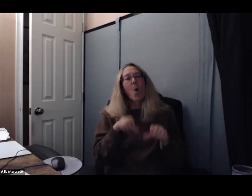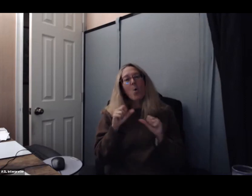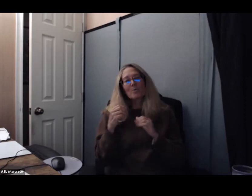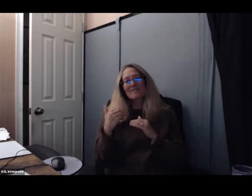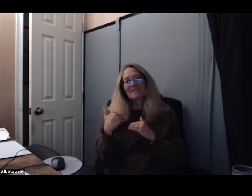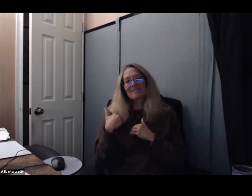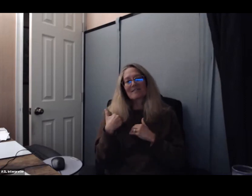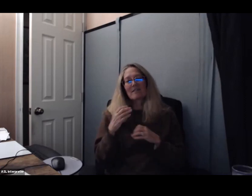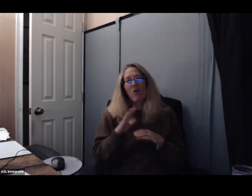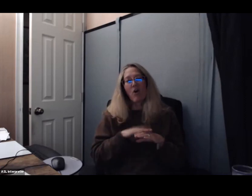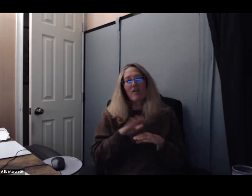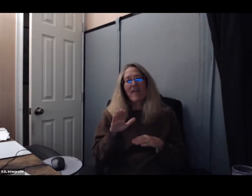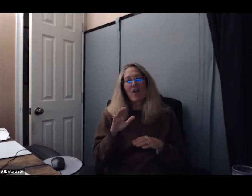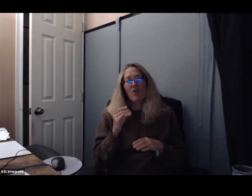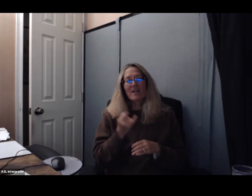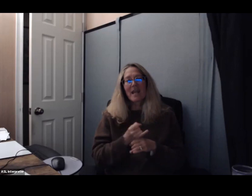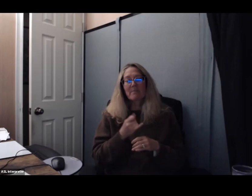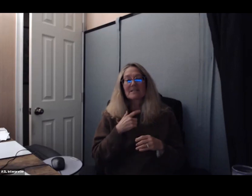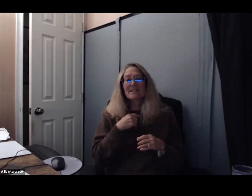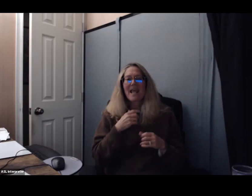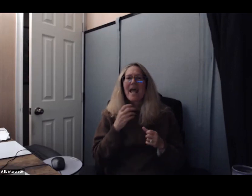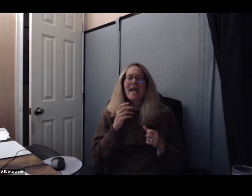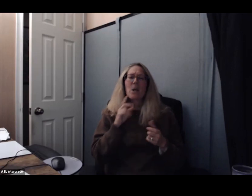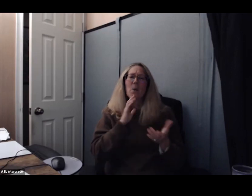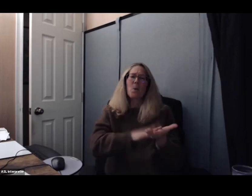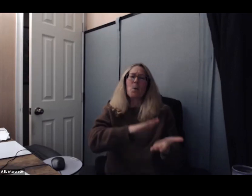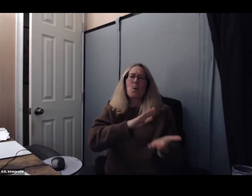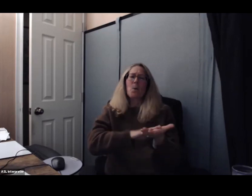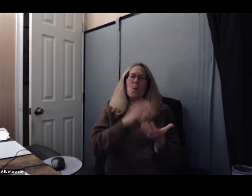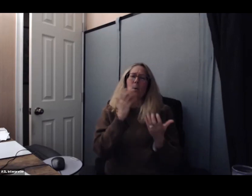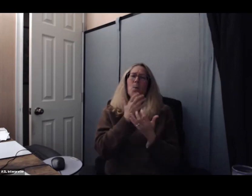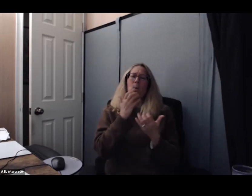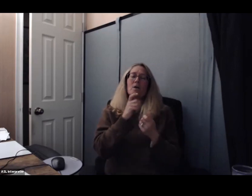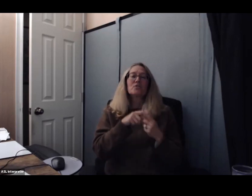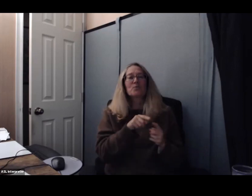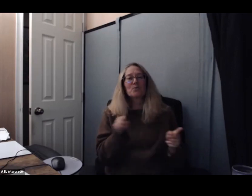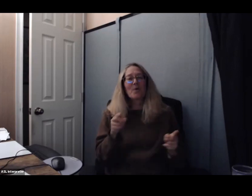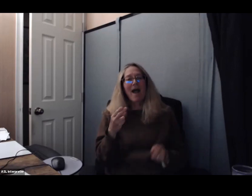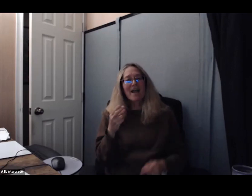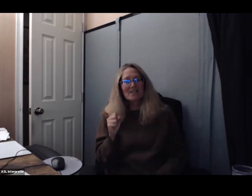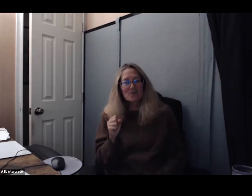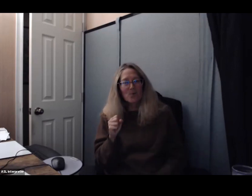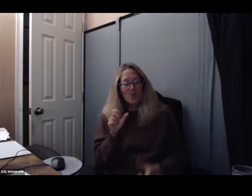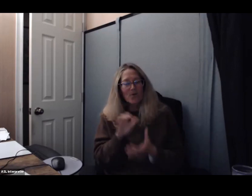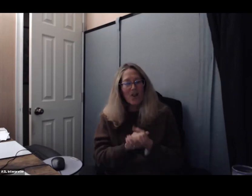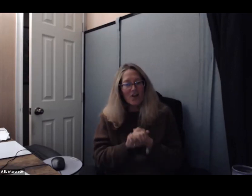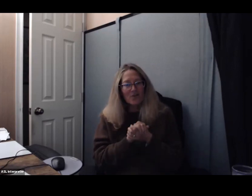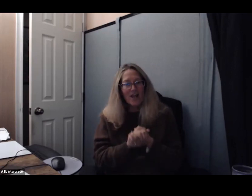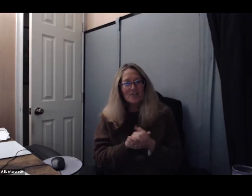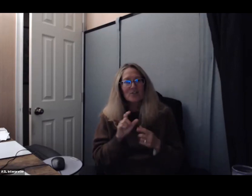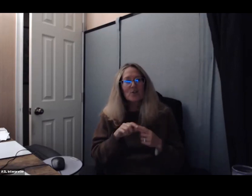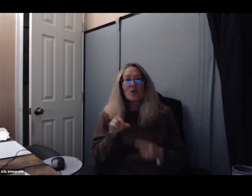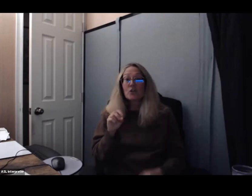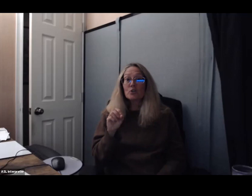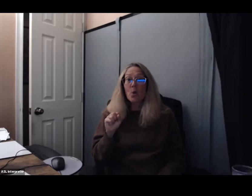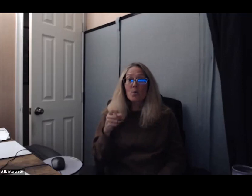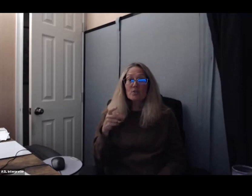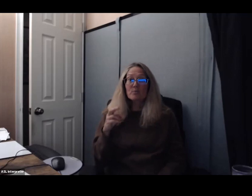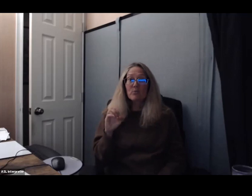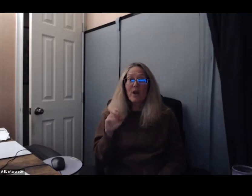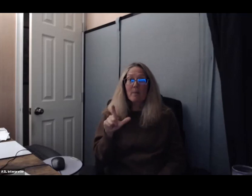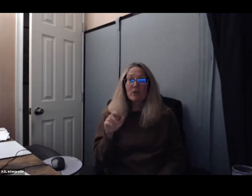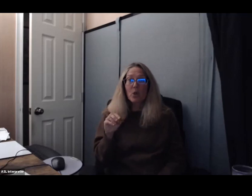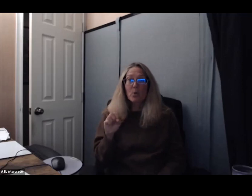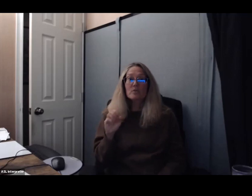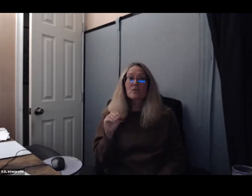campuses. I want to give a huge shout out to our high schools. Congratulations to Dos Pueblos, San Marcos, and